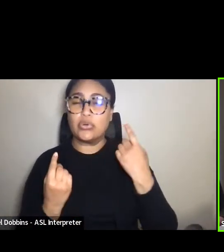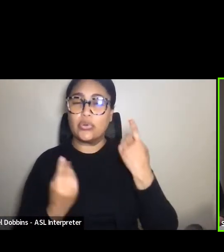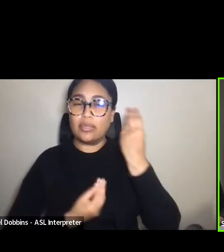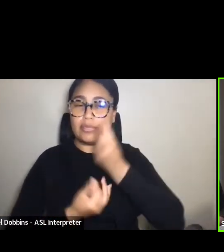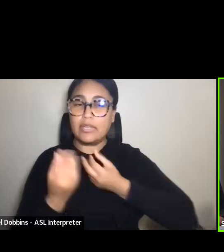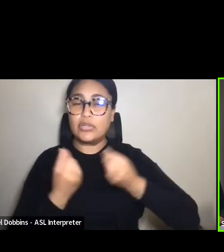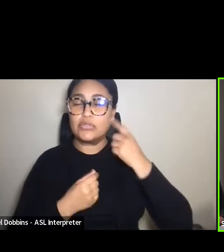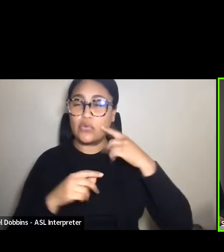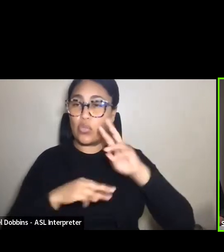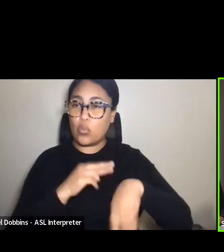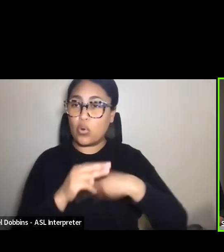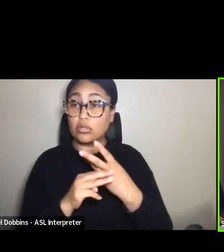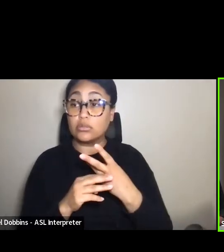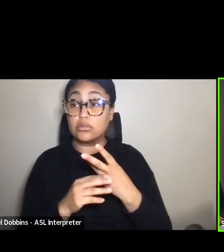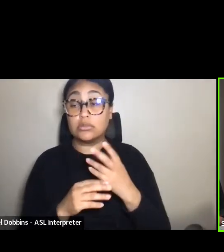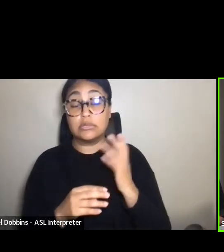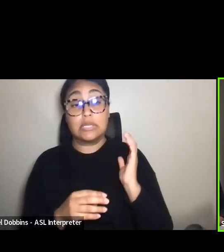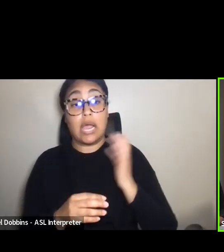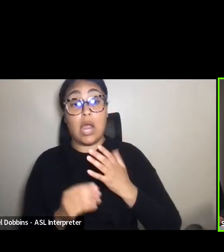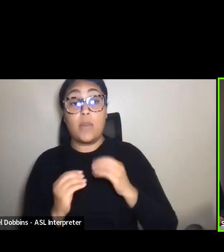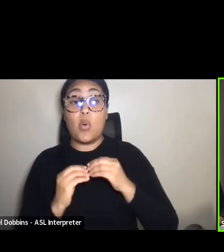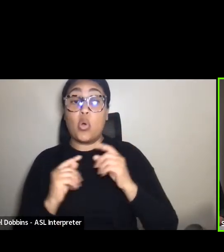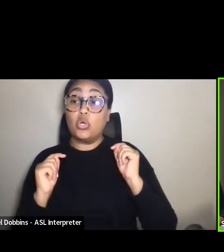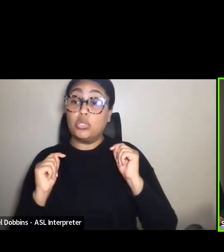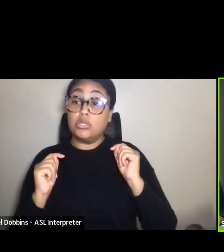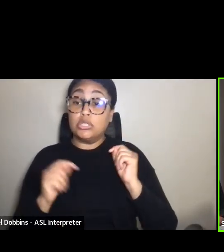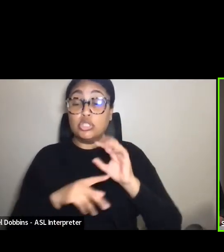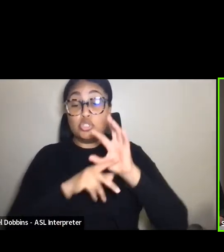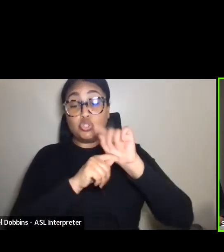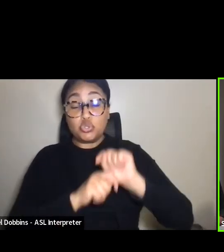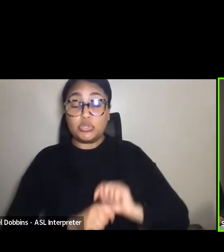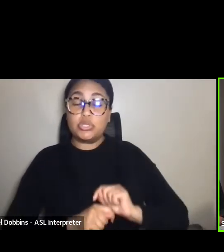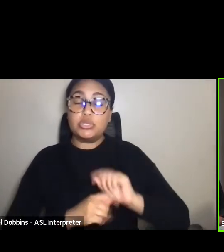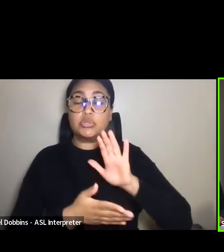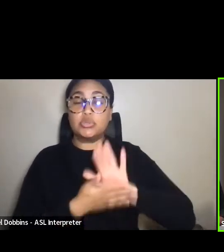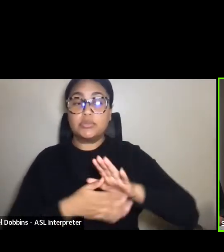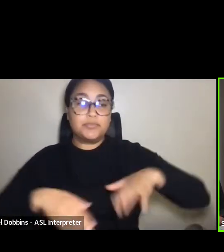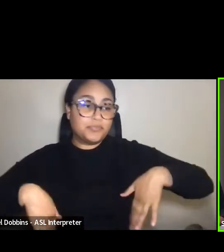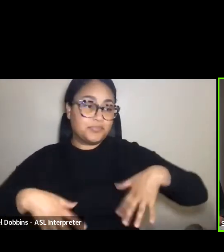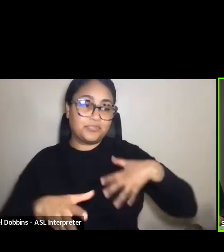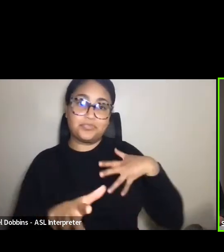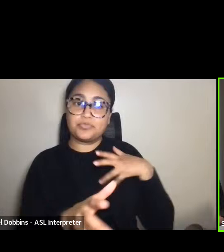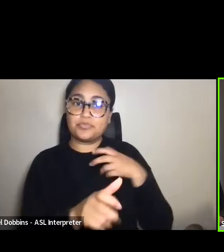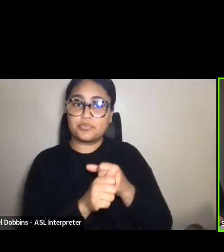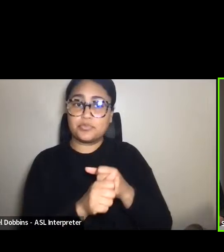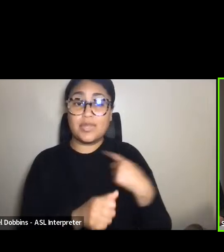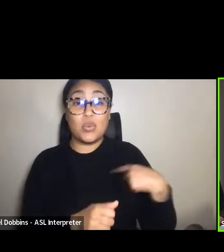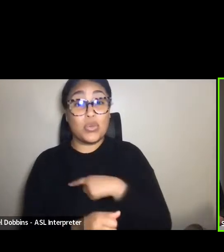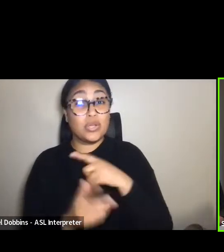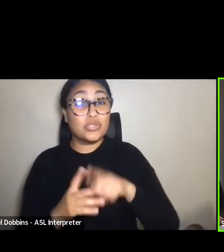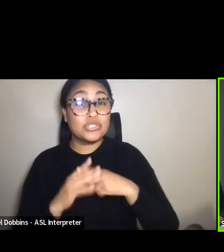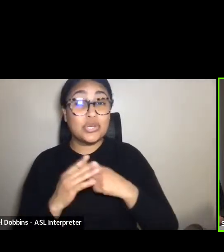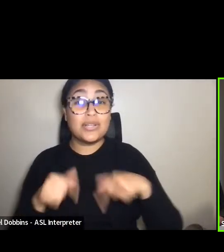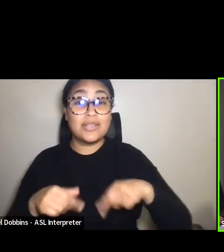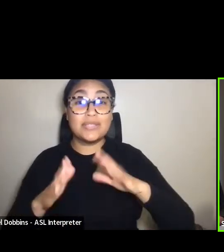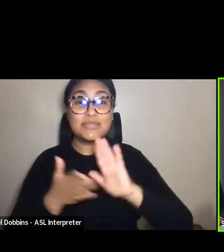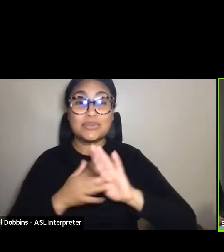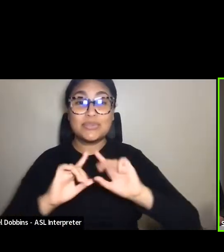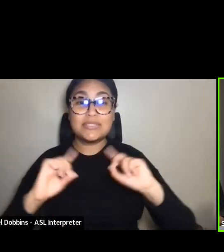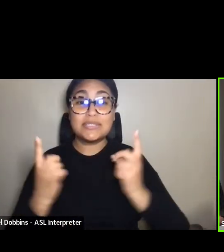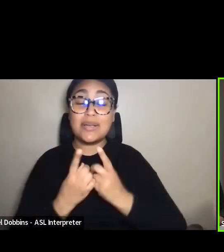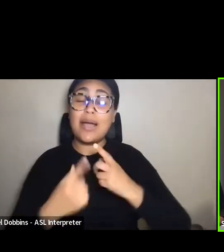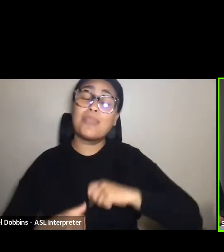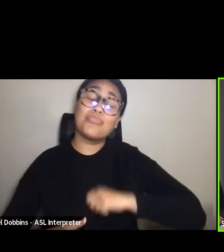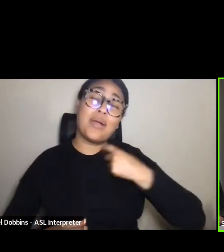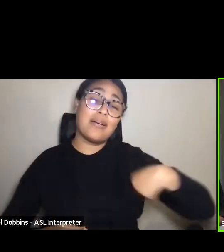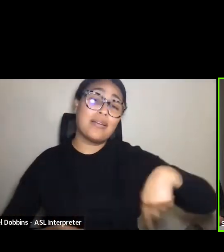And our comprehensive, more traditional schools have just not caught up to it quite yet. I think we are attempting to do that as a district. I'm proud of the work that we're